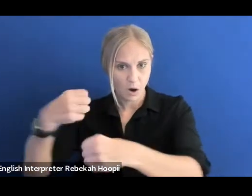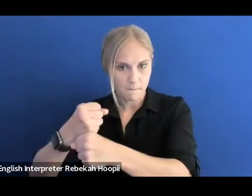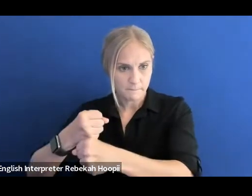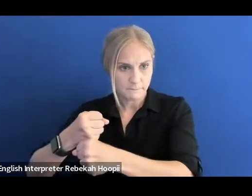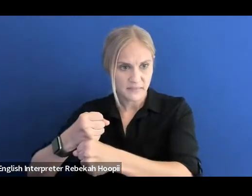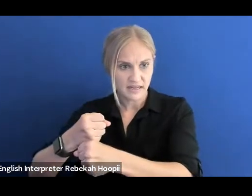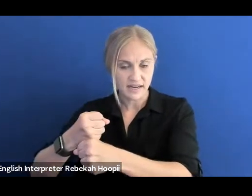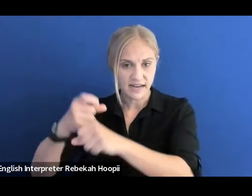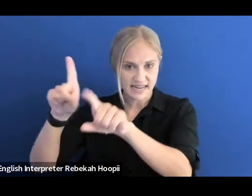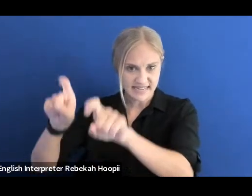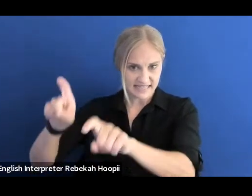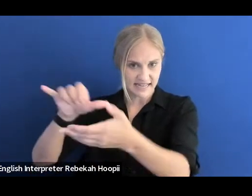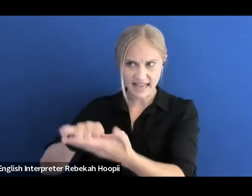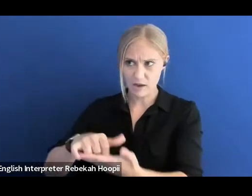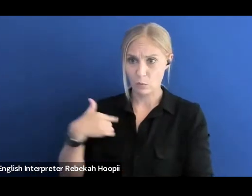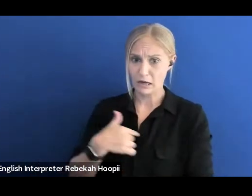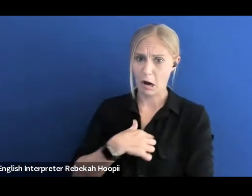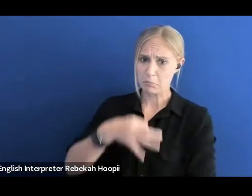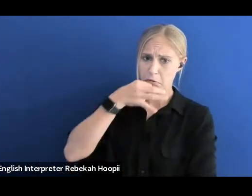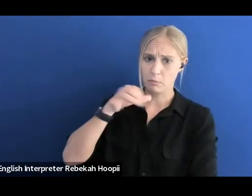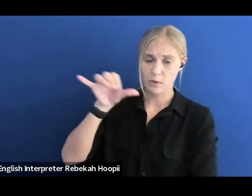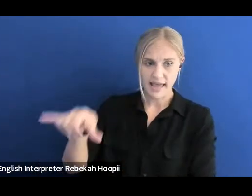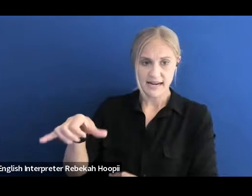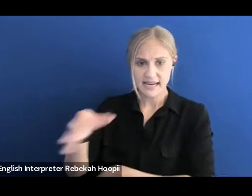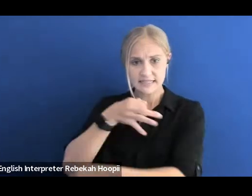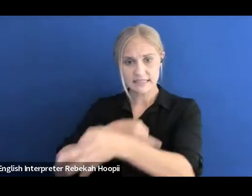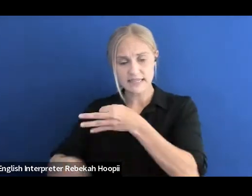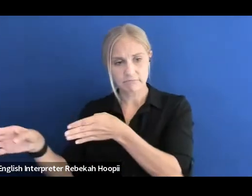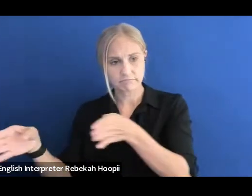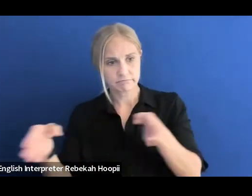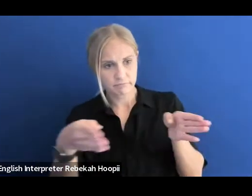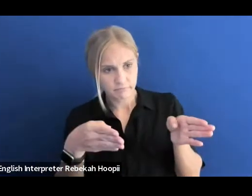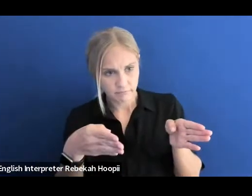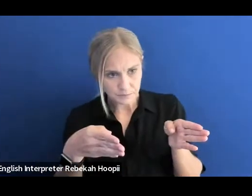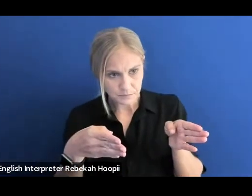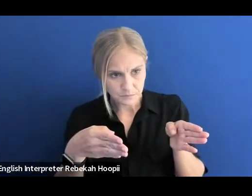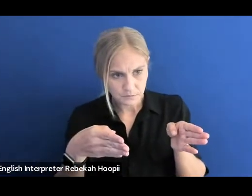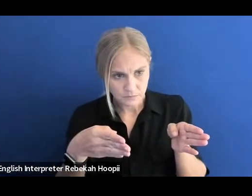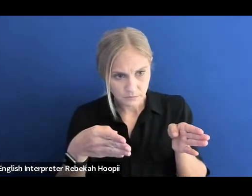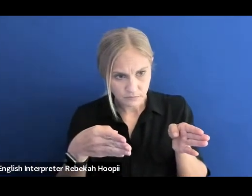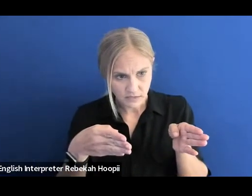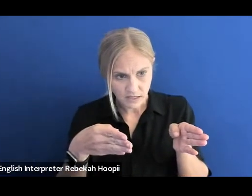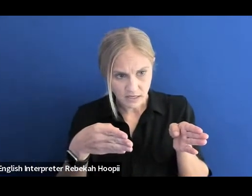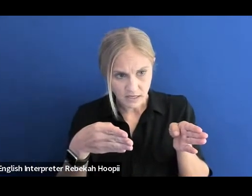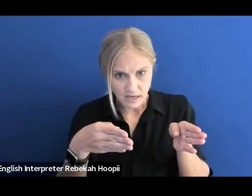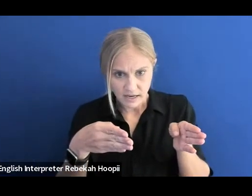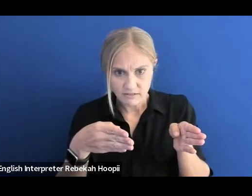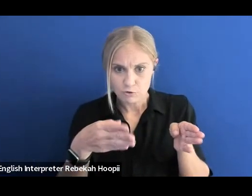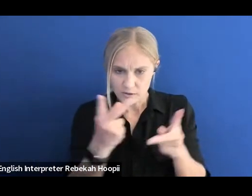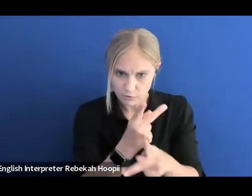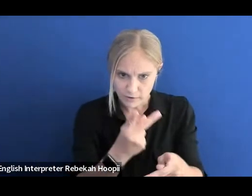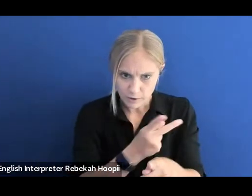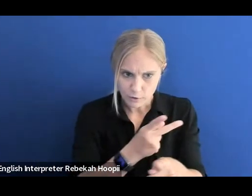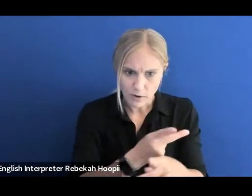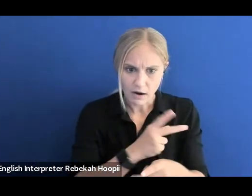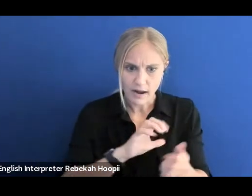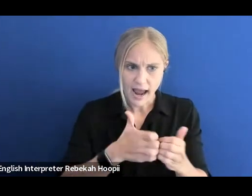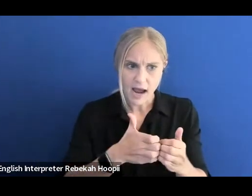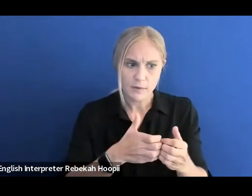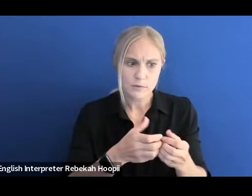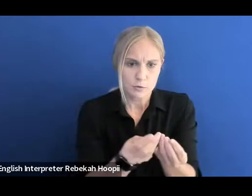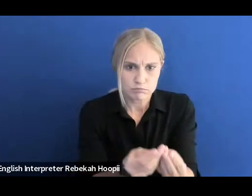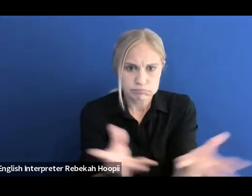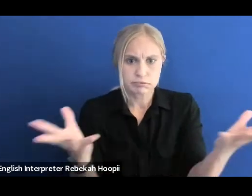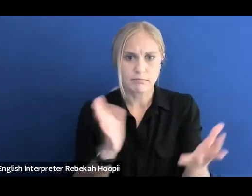at that. And maybe we should start paying our fair share for resources instead of starting